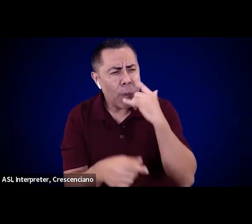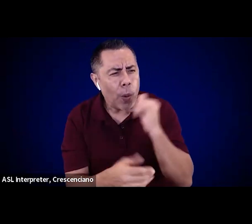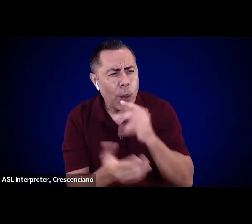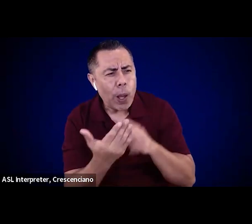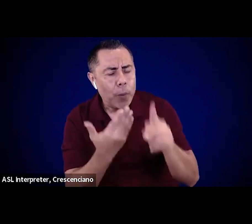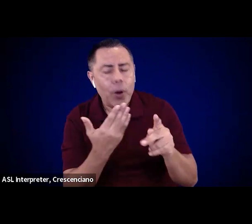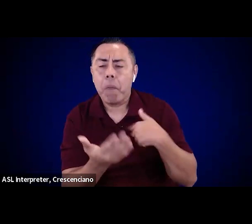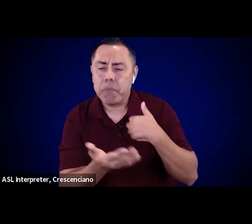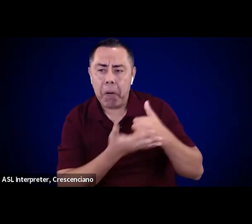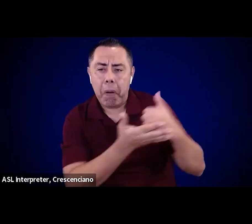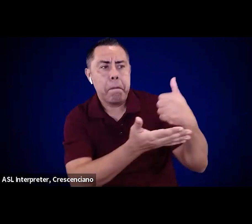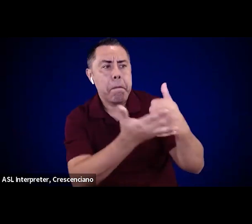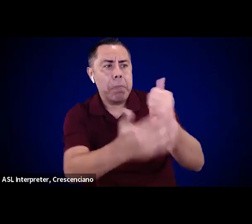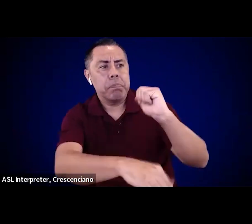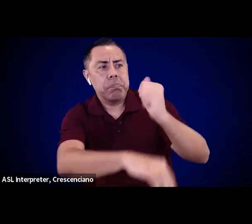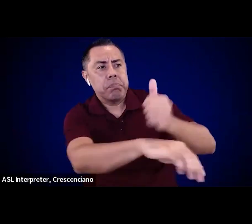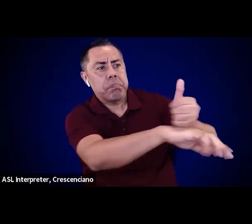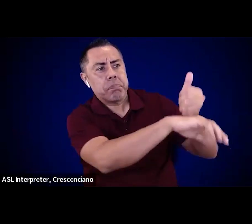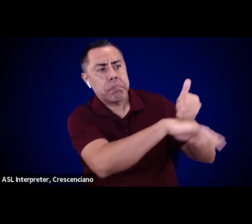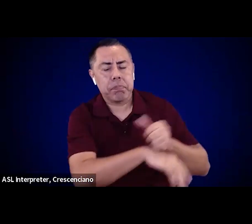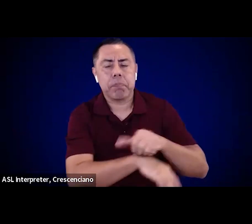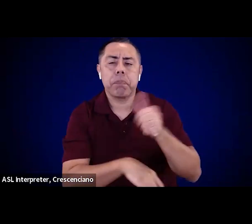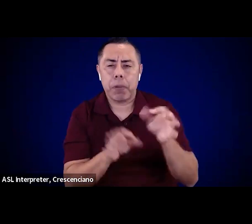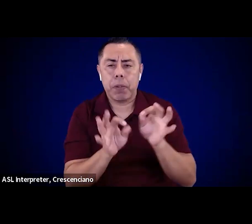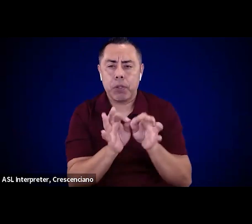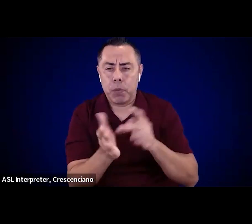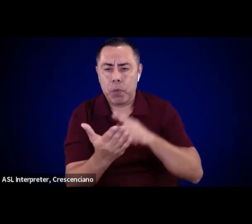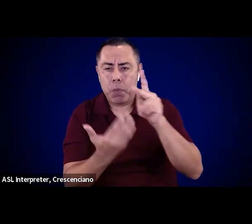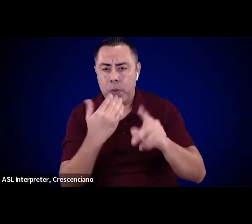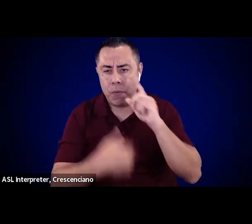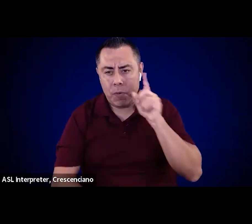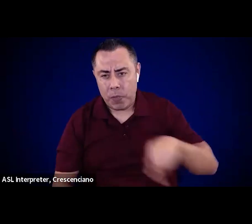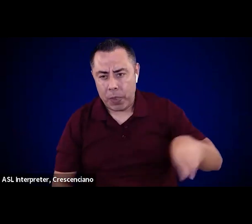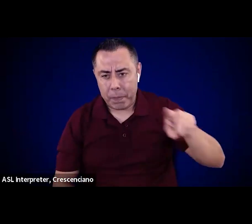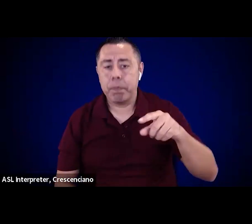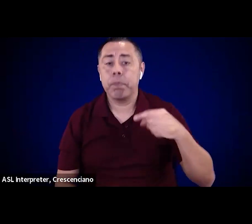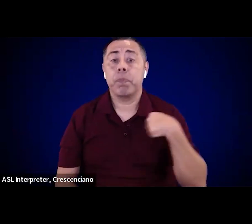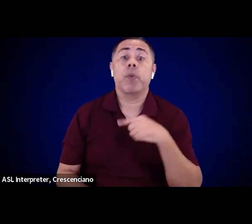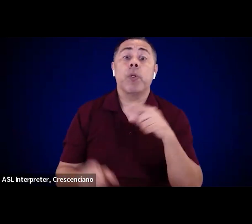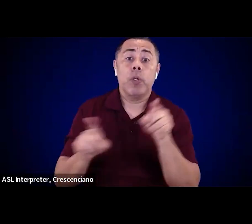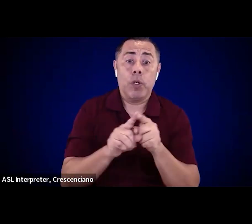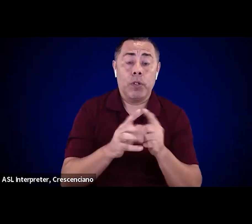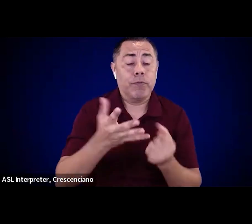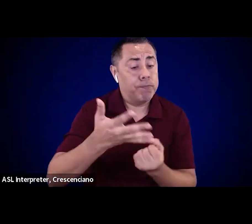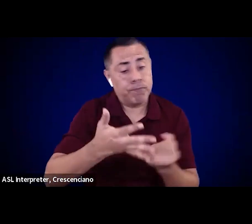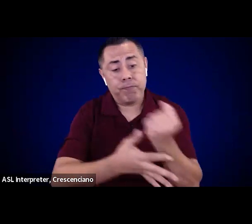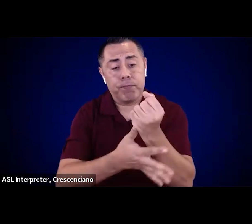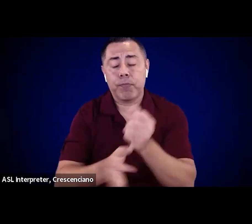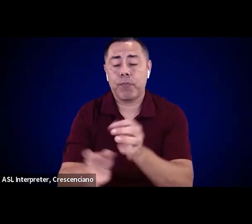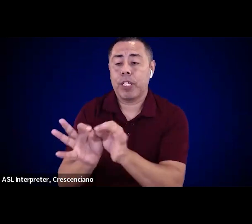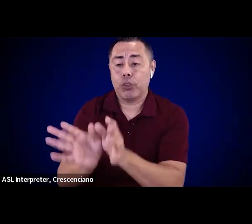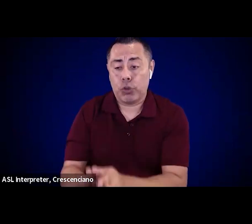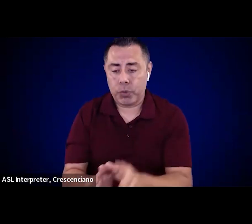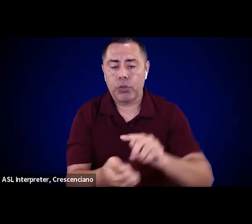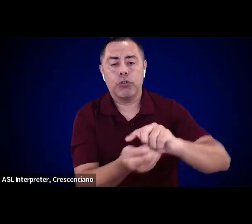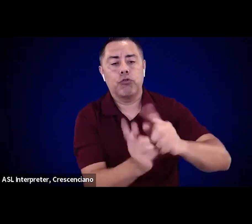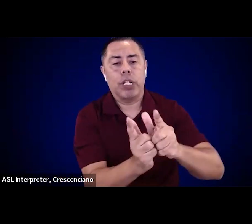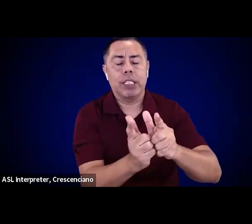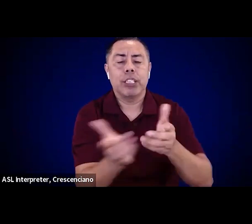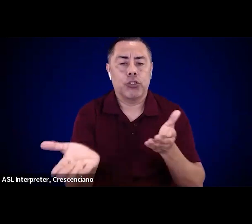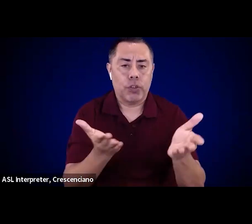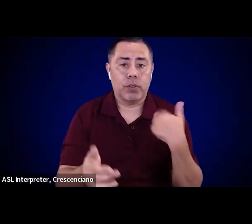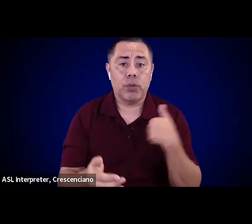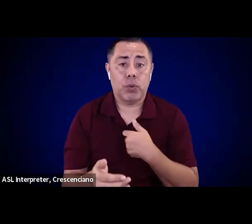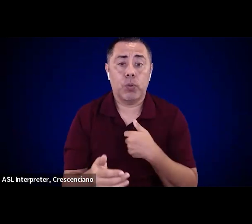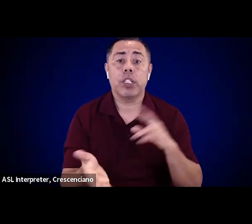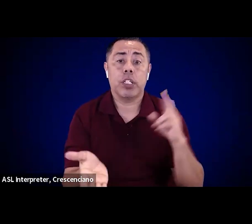areas. We also prioritize interpreter and translation services. We contract and coordinate services for